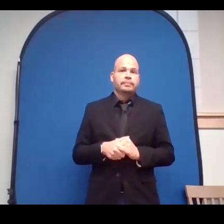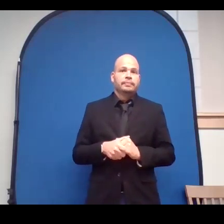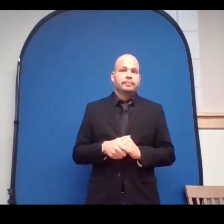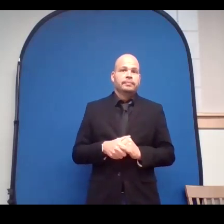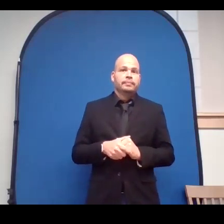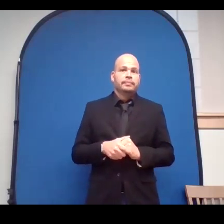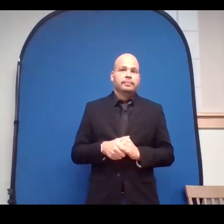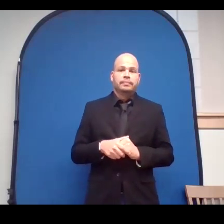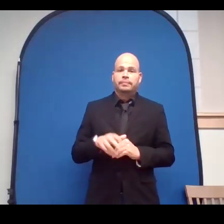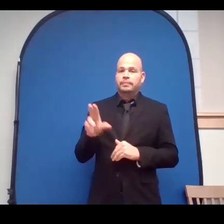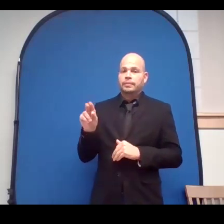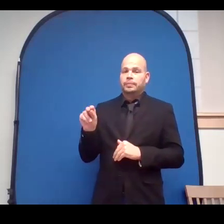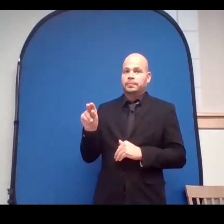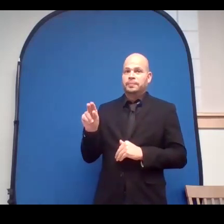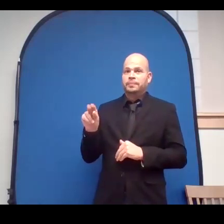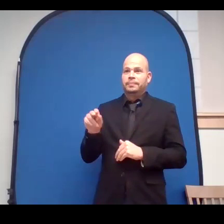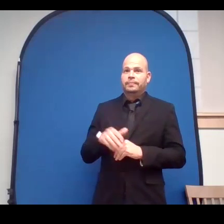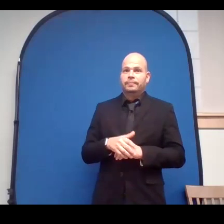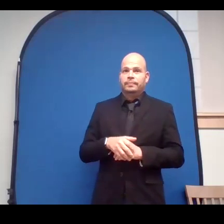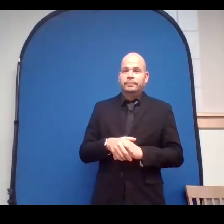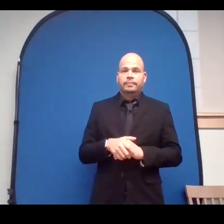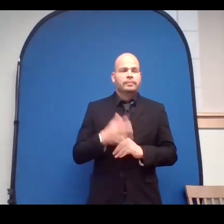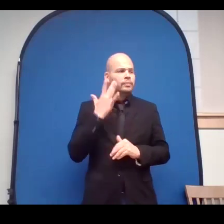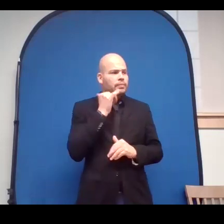No. Why not?